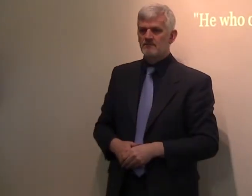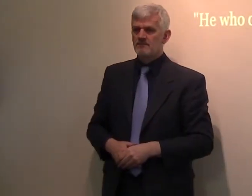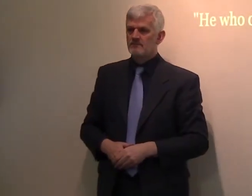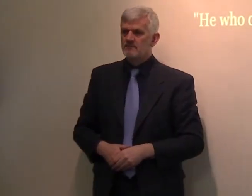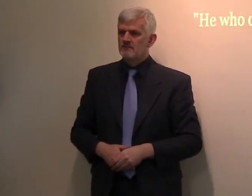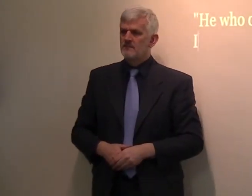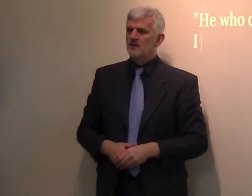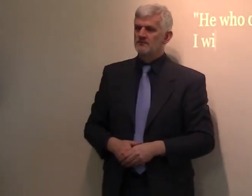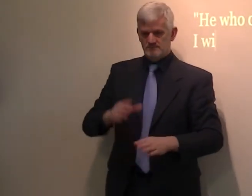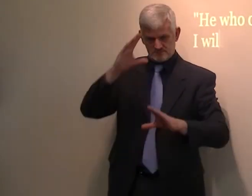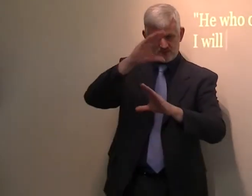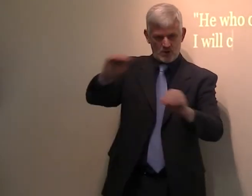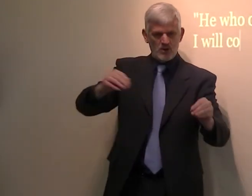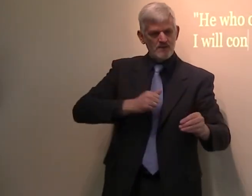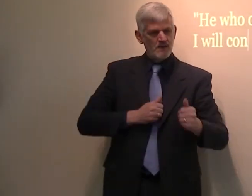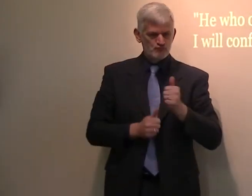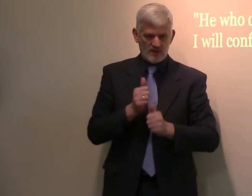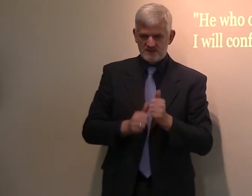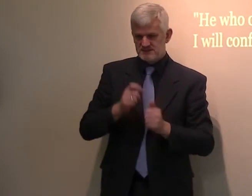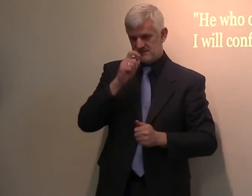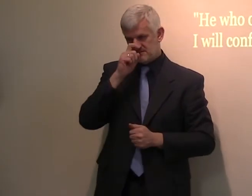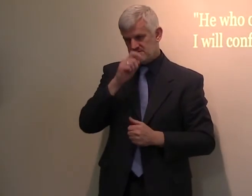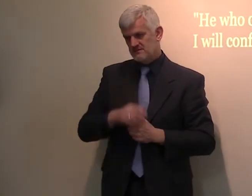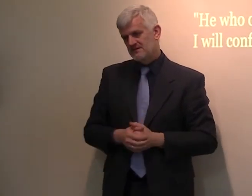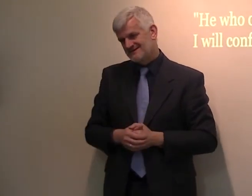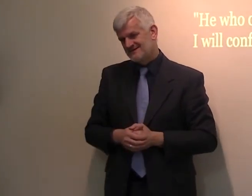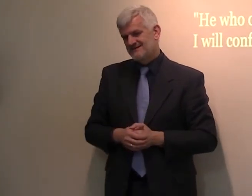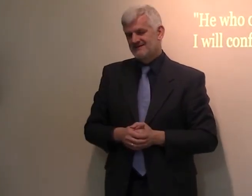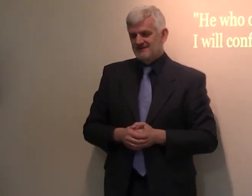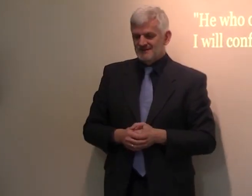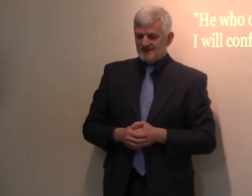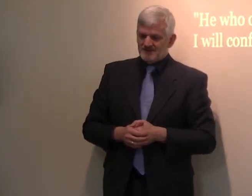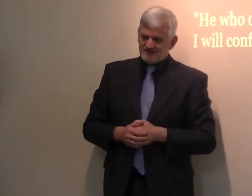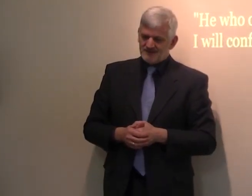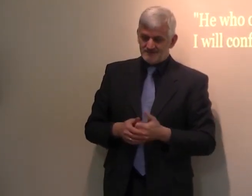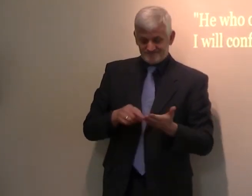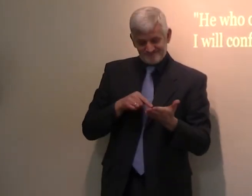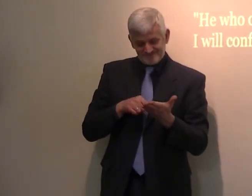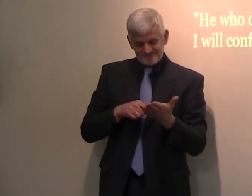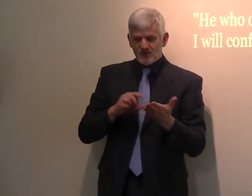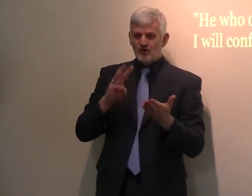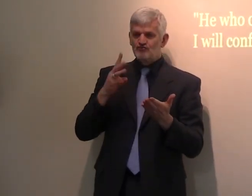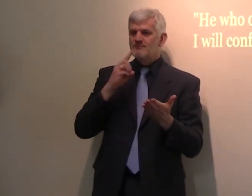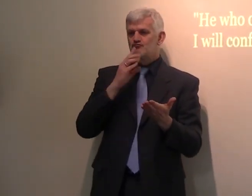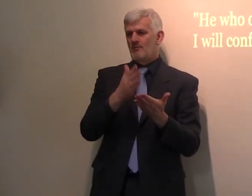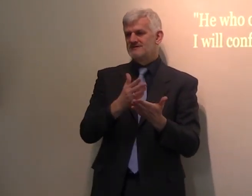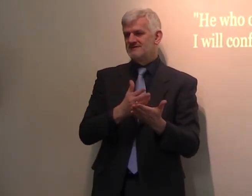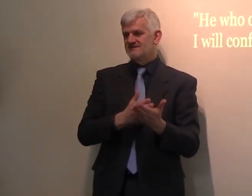sisters, I'm in deep trouble because there are three promises. How could I even explain